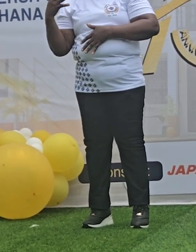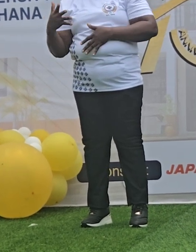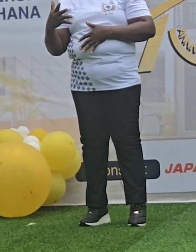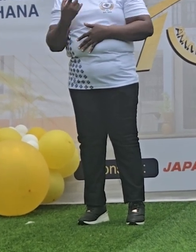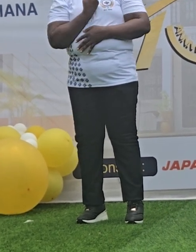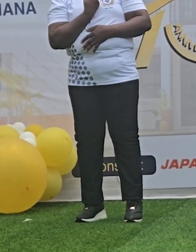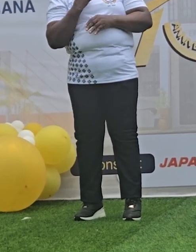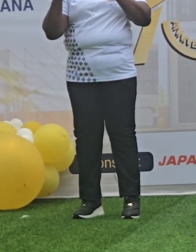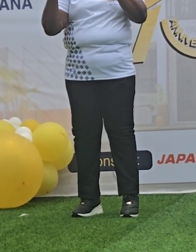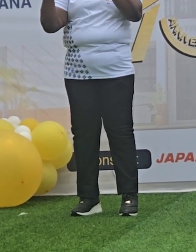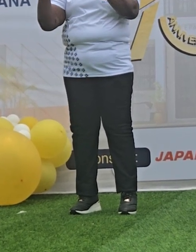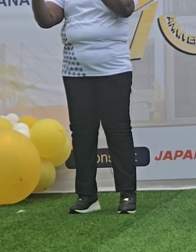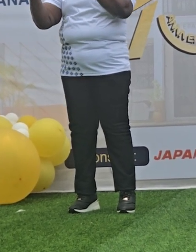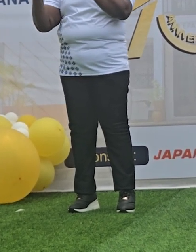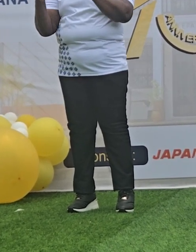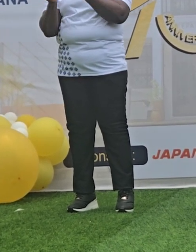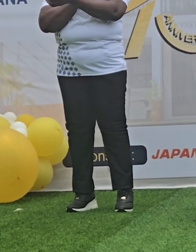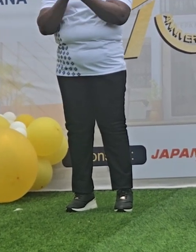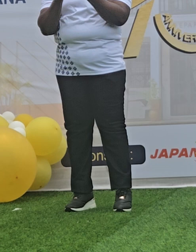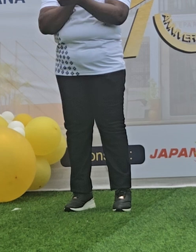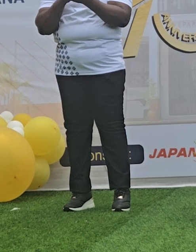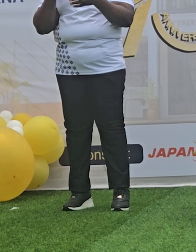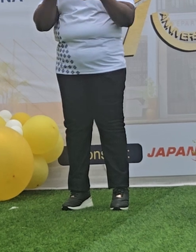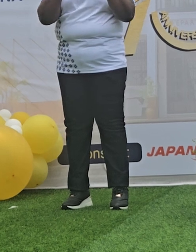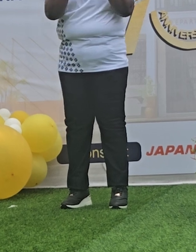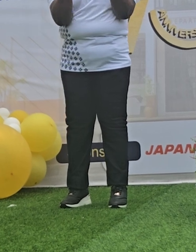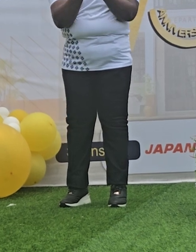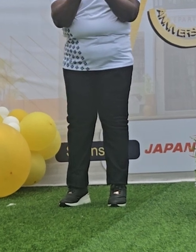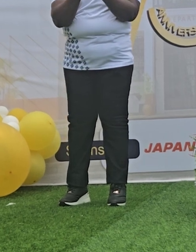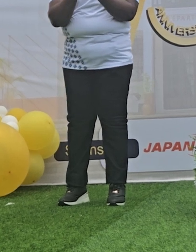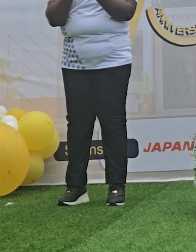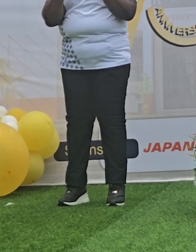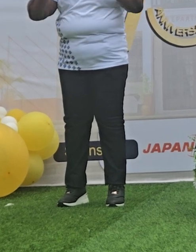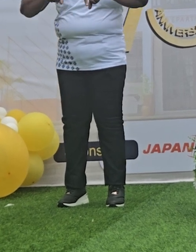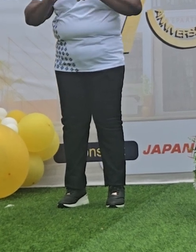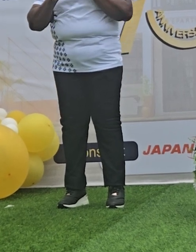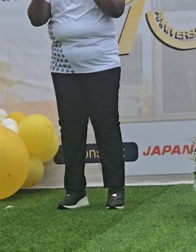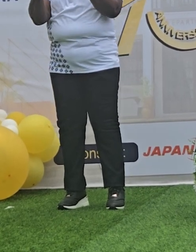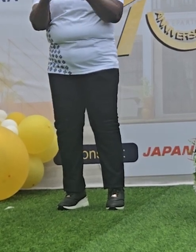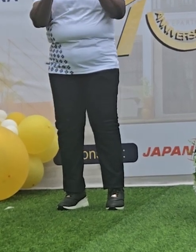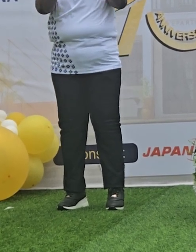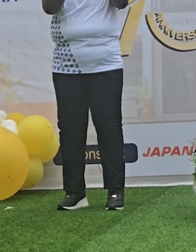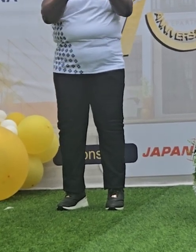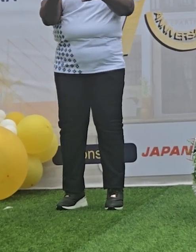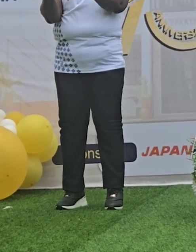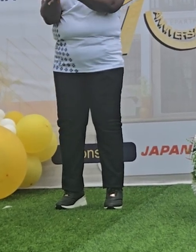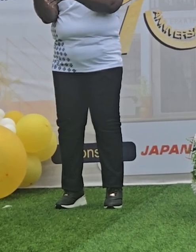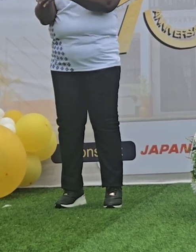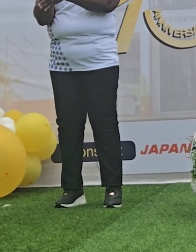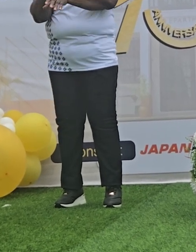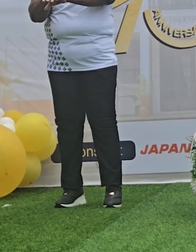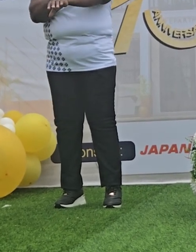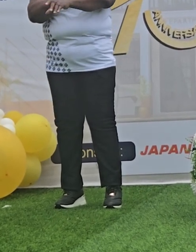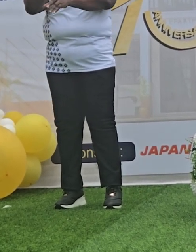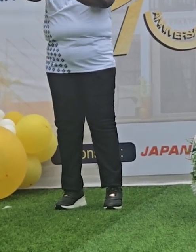Nevertheless, the department was able to introduce new courses, including medical